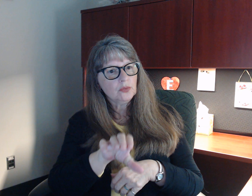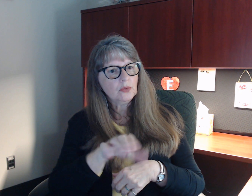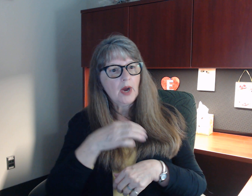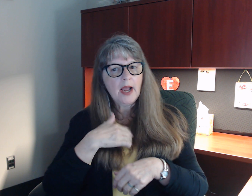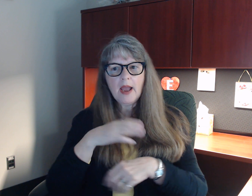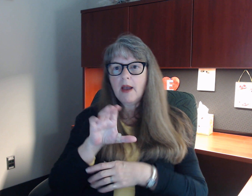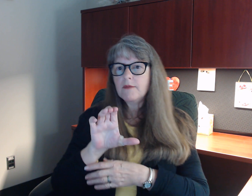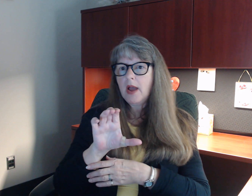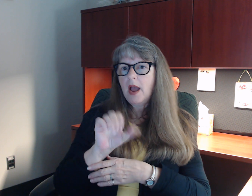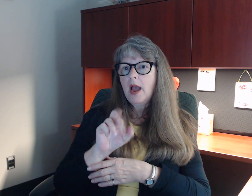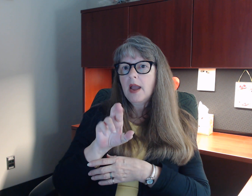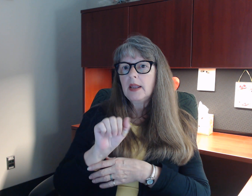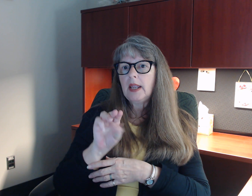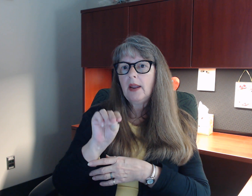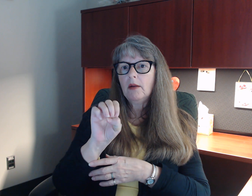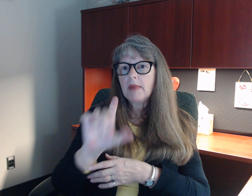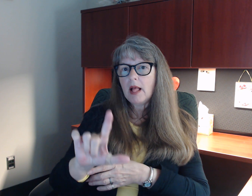I have caramel,